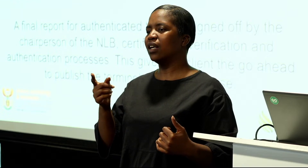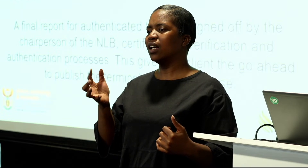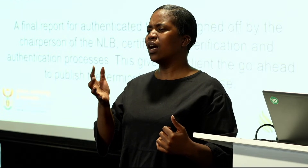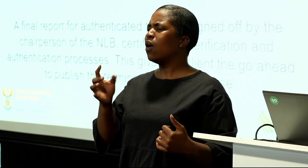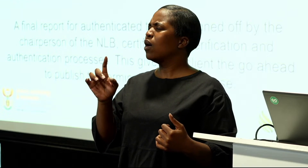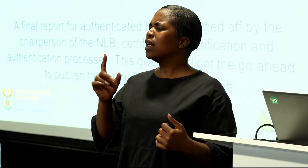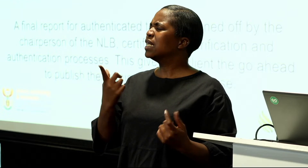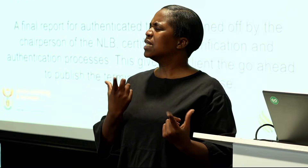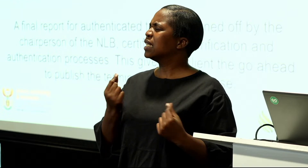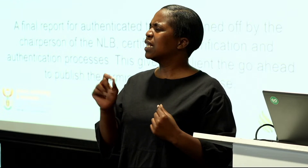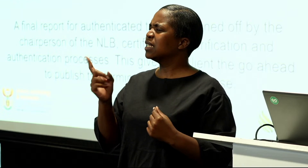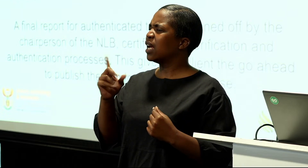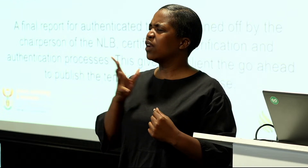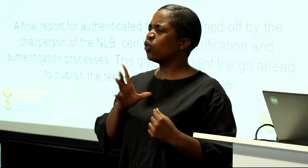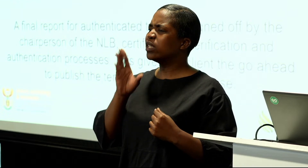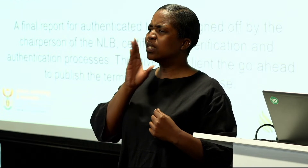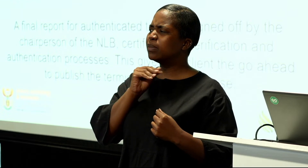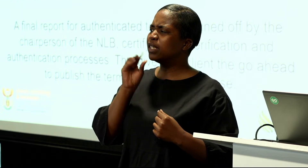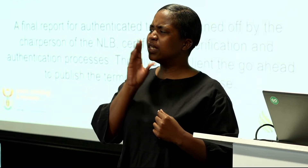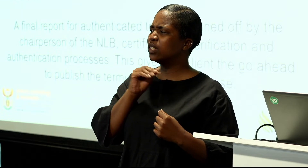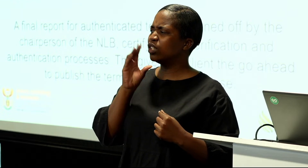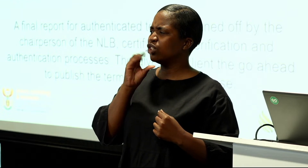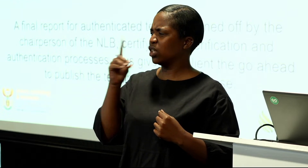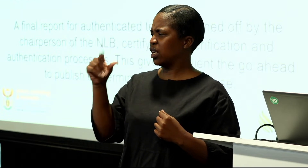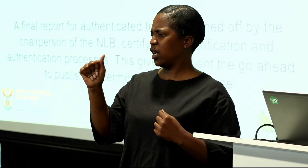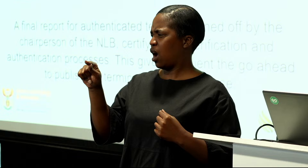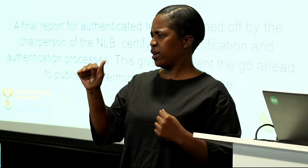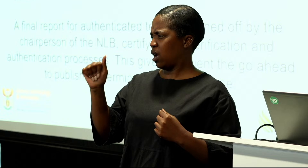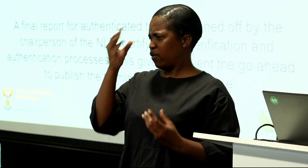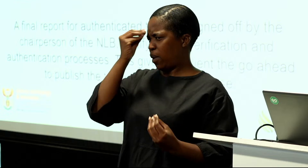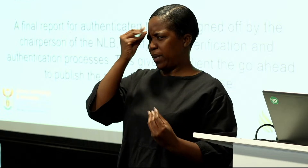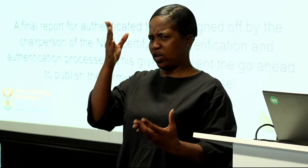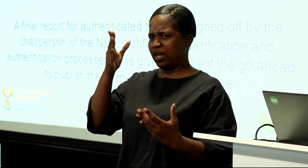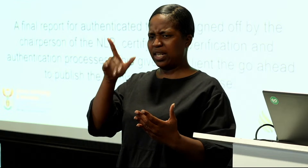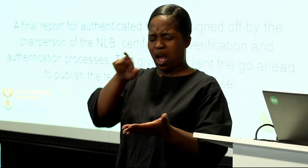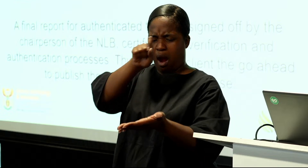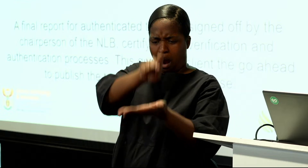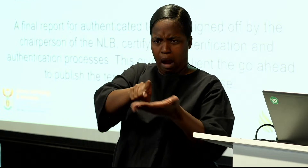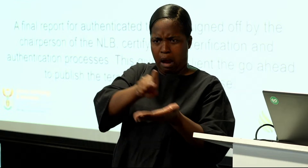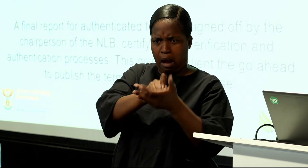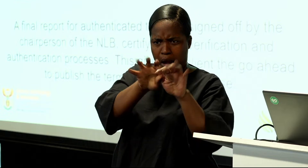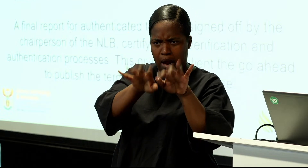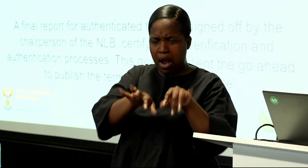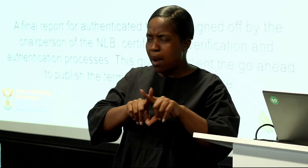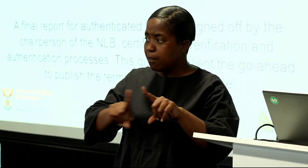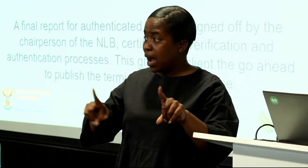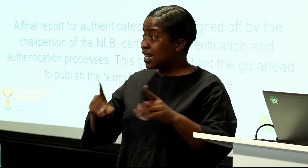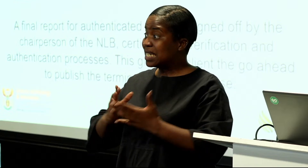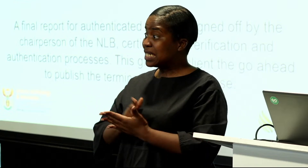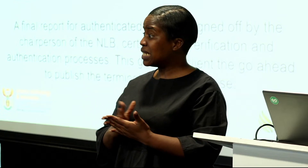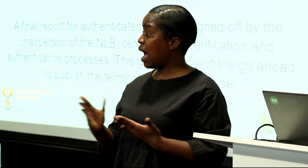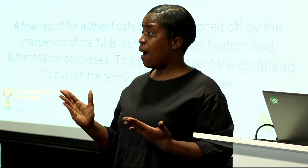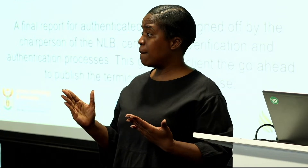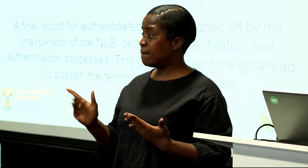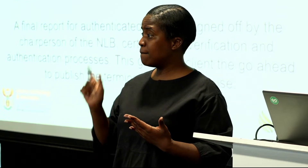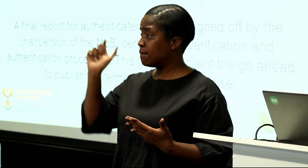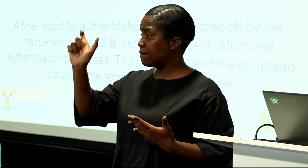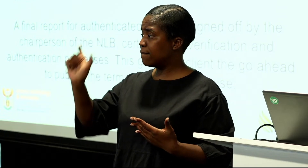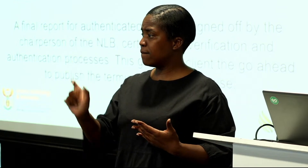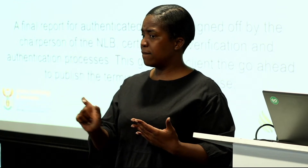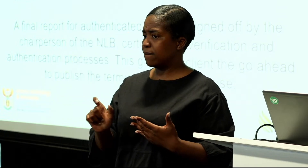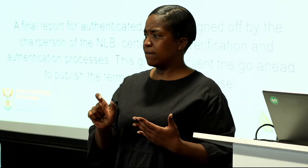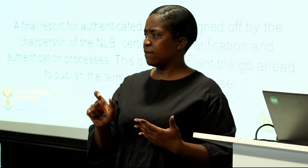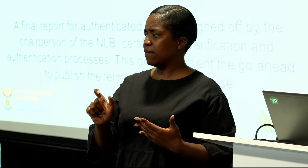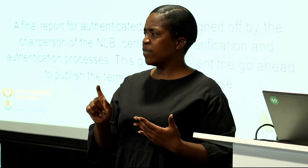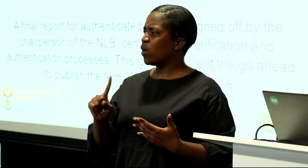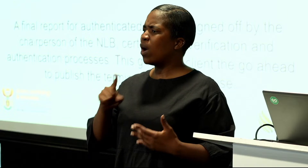what are we doing for speech data? Because I hear everyone is so focused on collecting text data to be